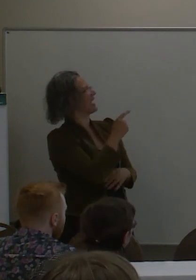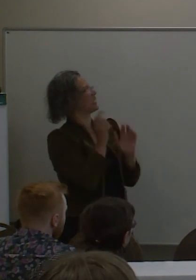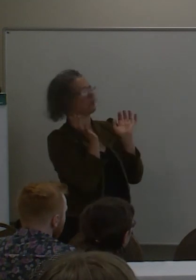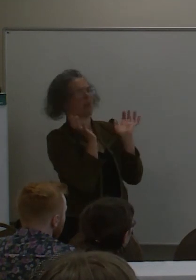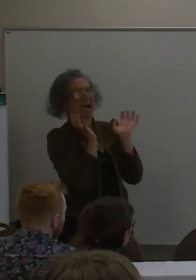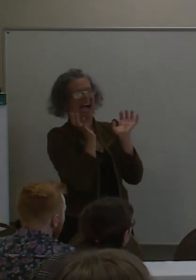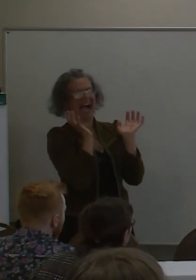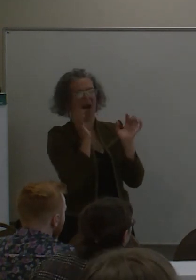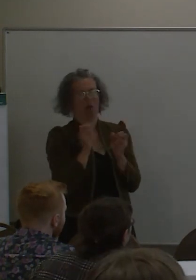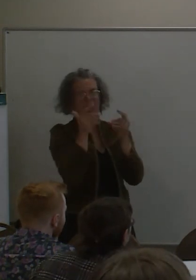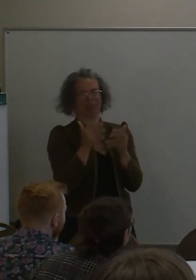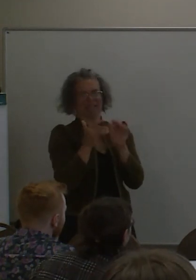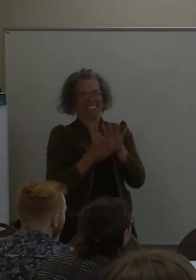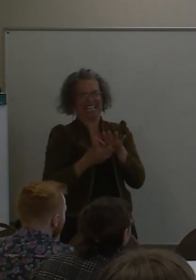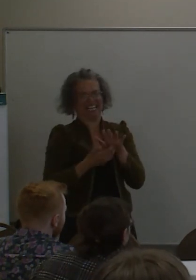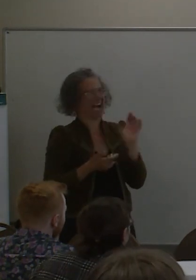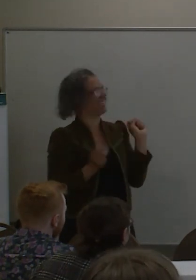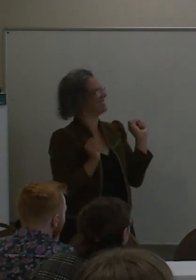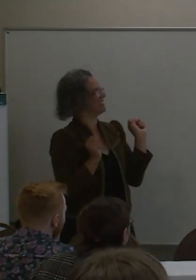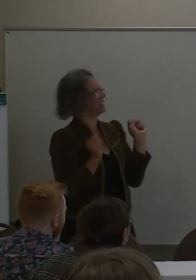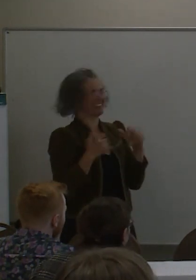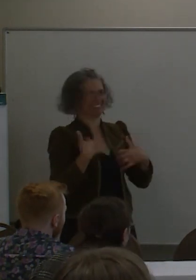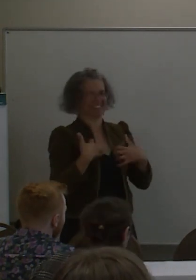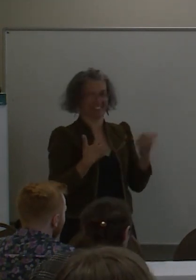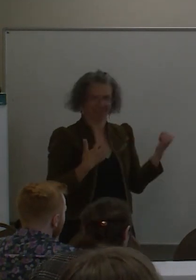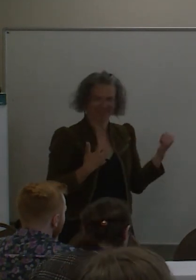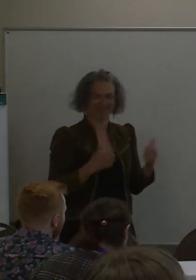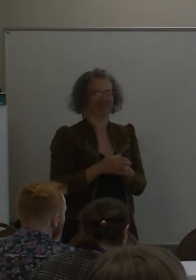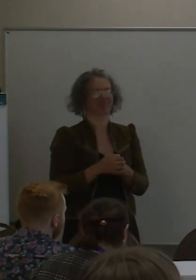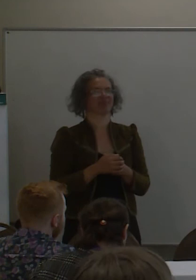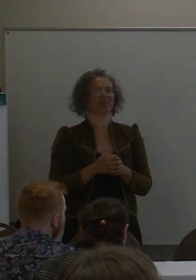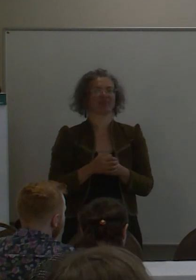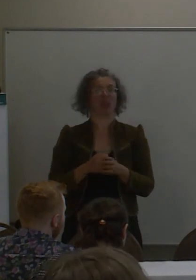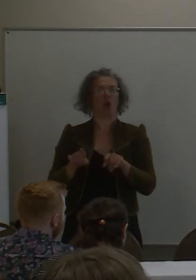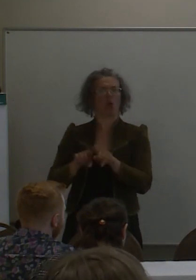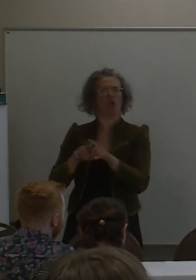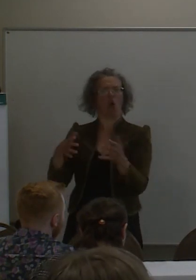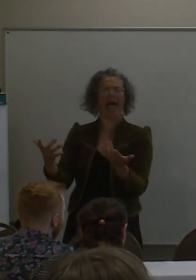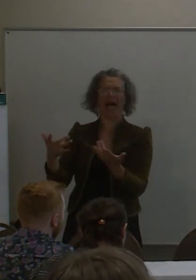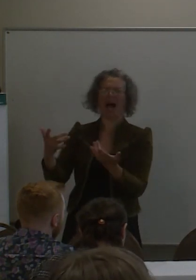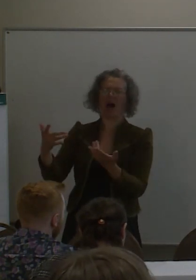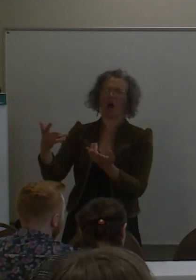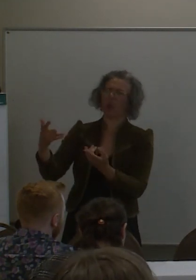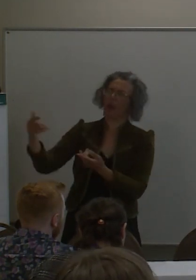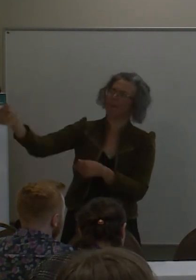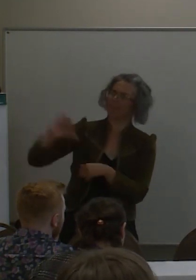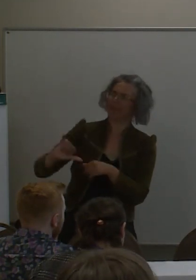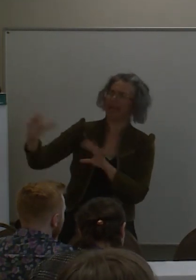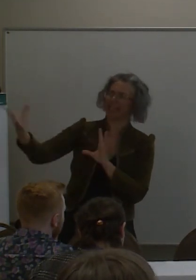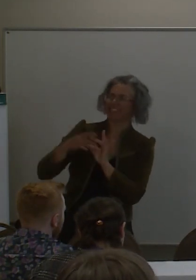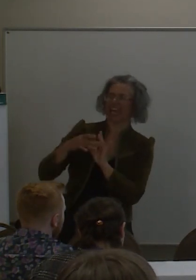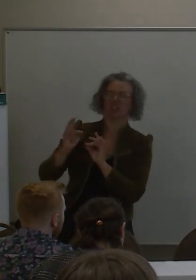that metadata. Woo! Something else we're doing to get people back engaged with the content